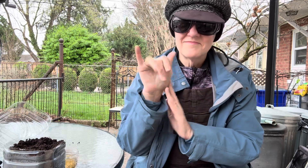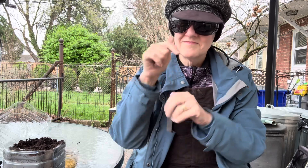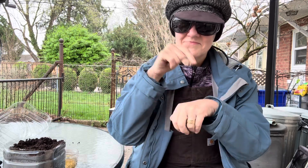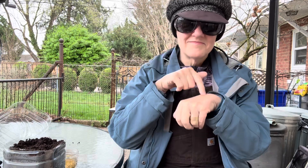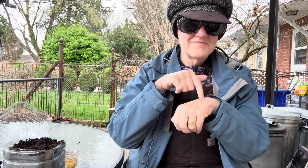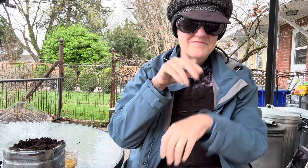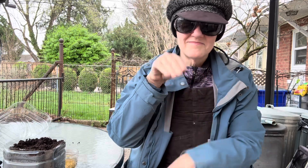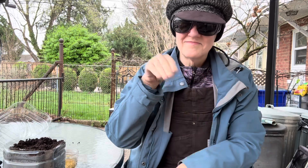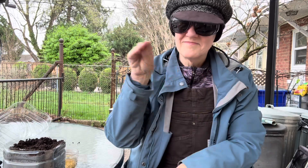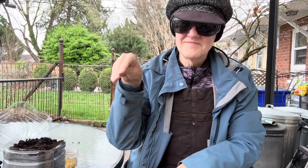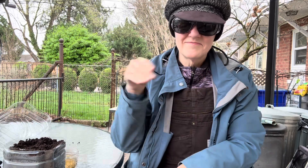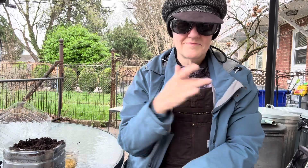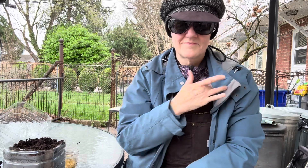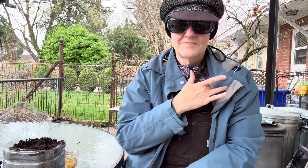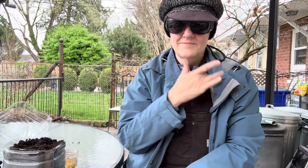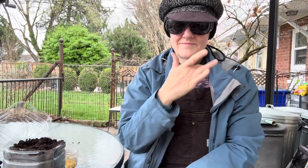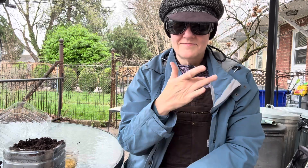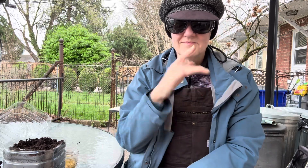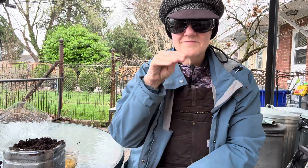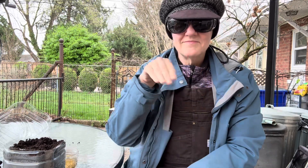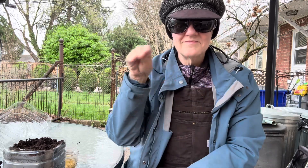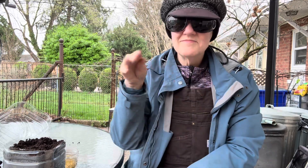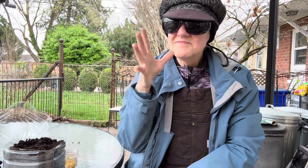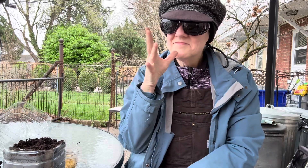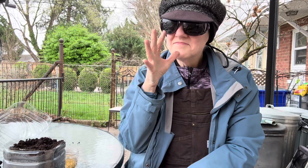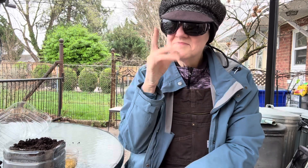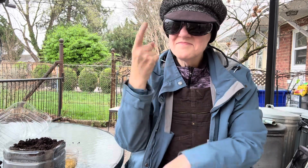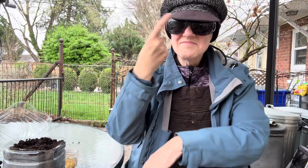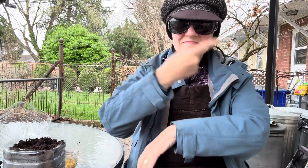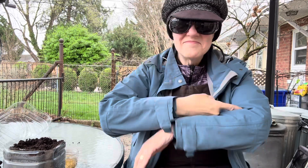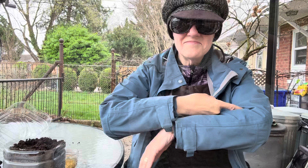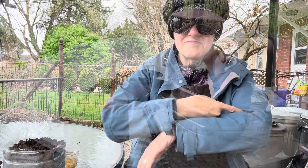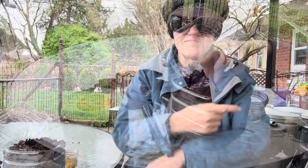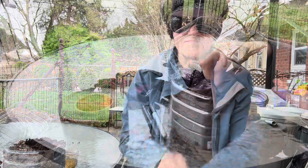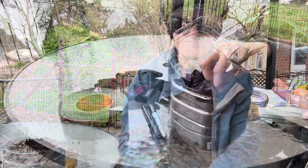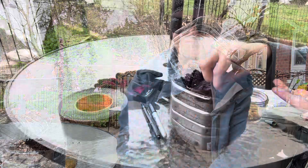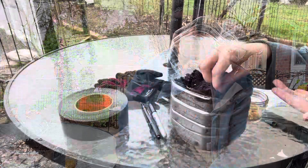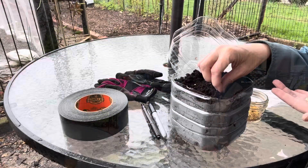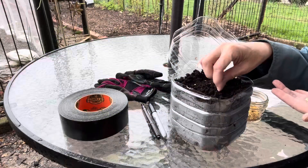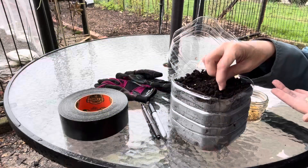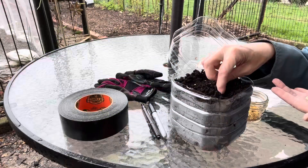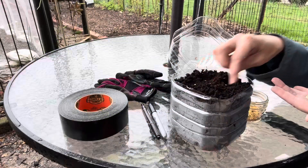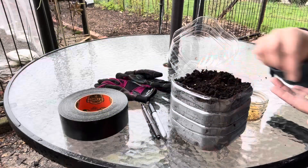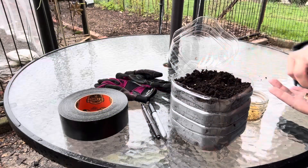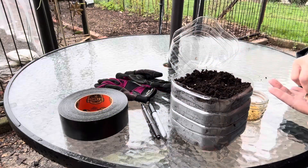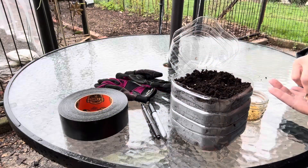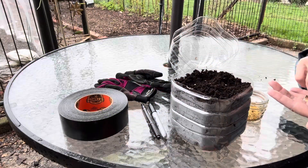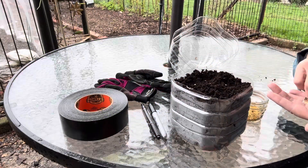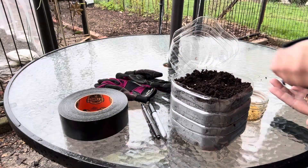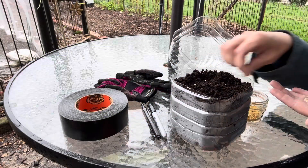very tall outside by the time we plant them out. Typically, we plant them out Mother's Day.